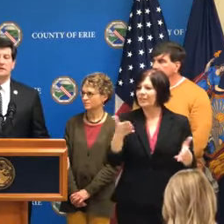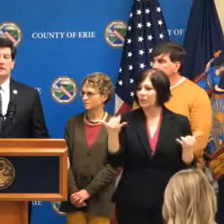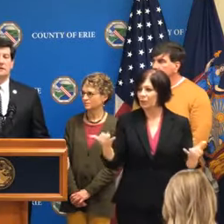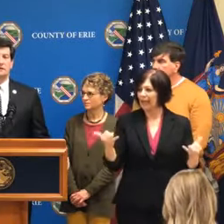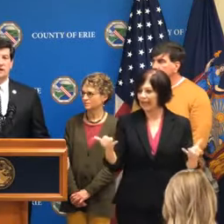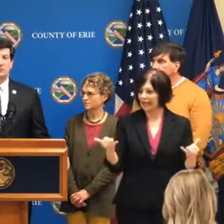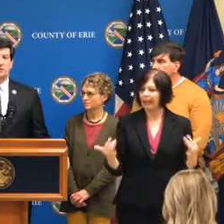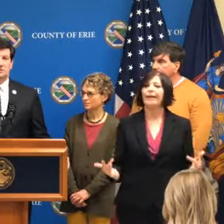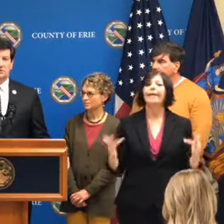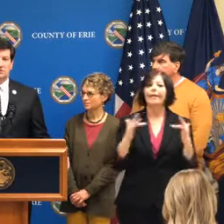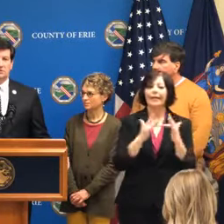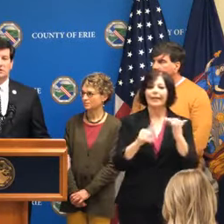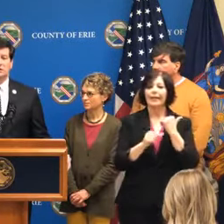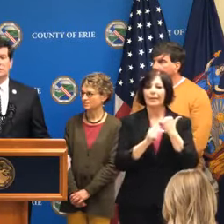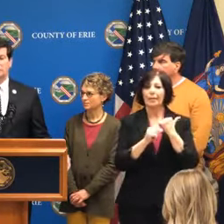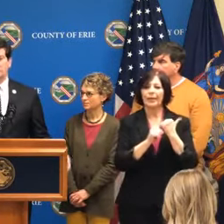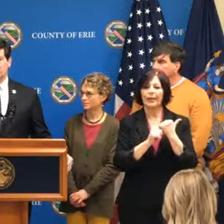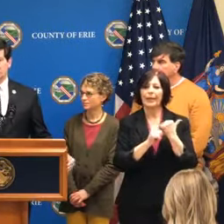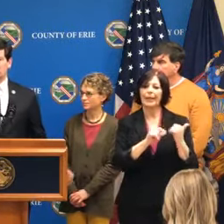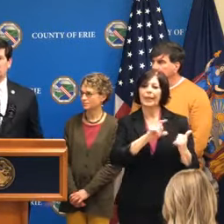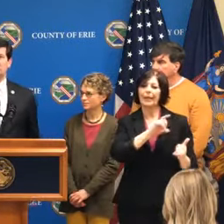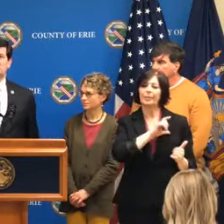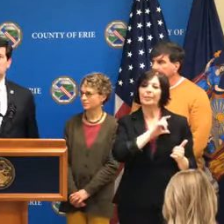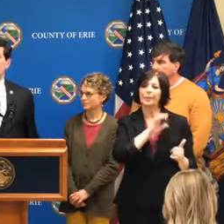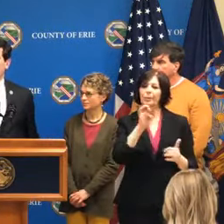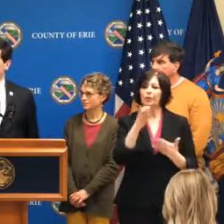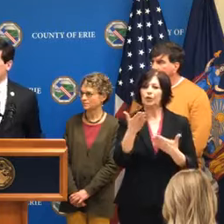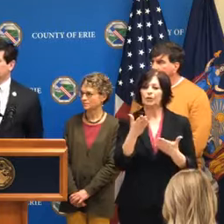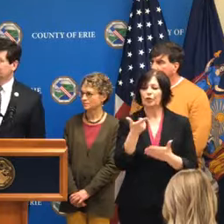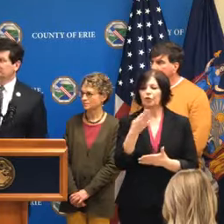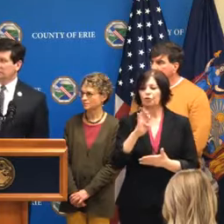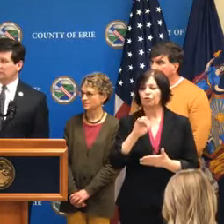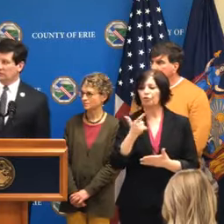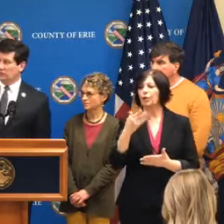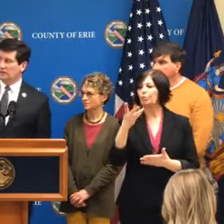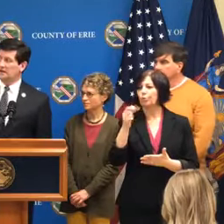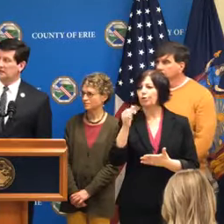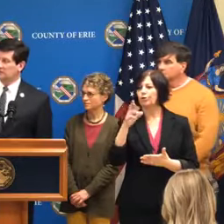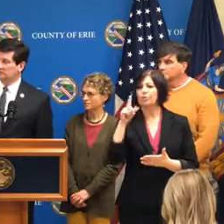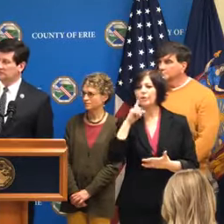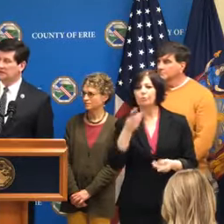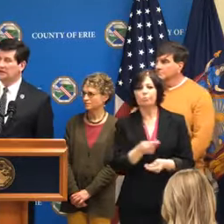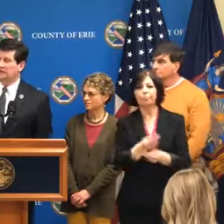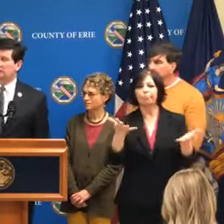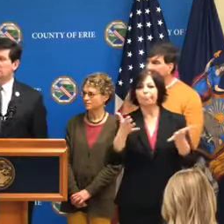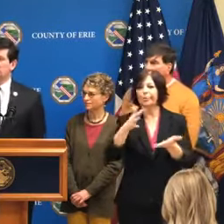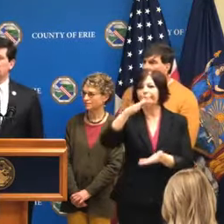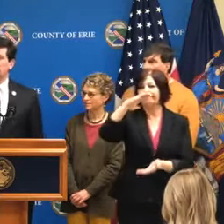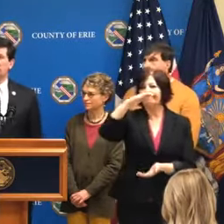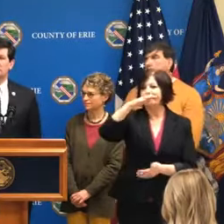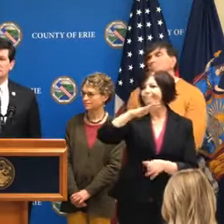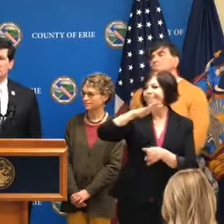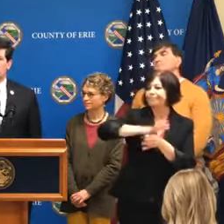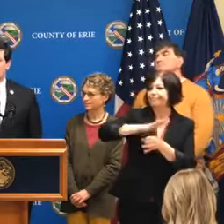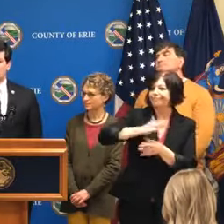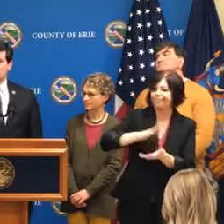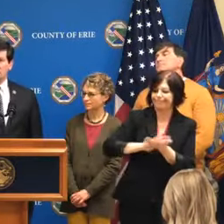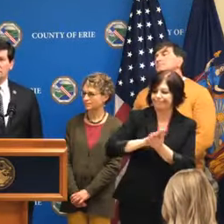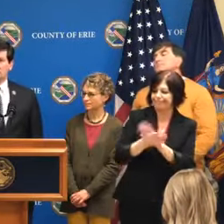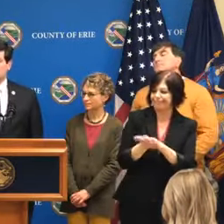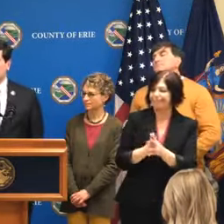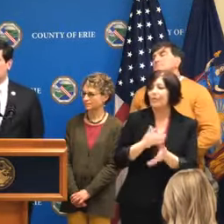contact the Deputy Commissioner of Emergency Services, Greg Butcher, so he can coordinate the receipt and delivery of these. We are